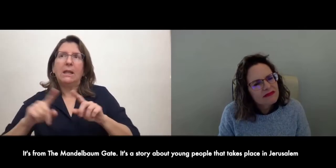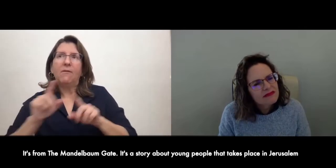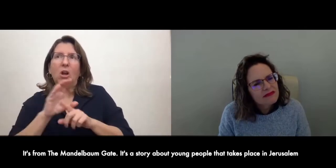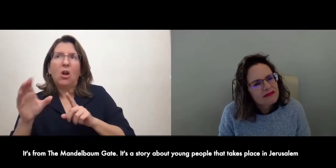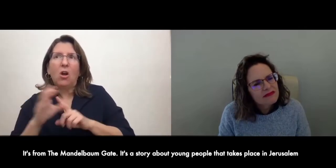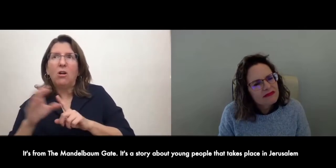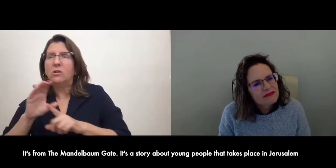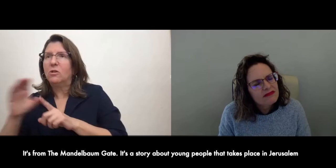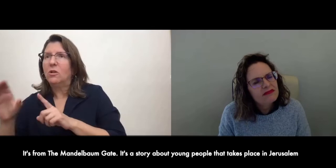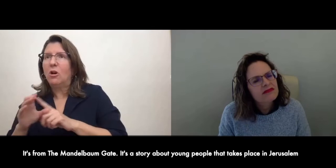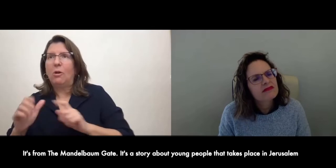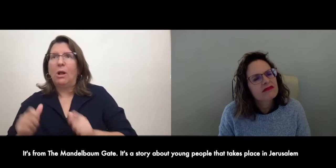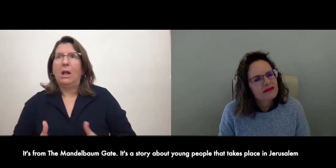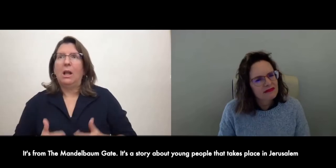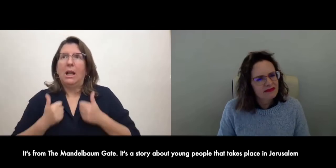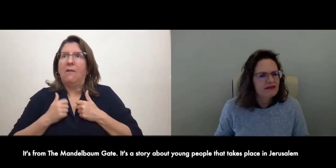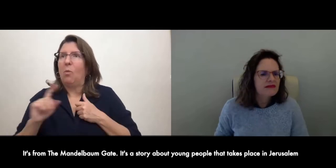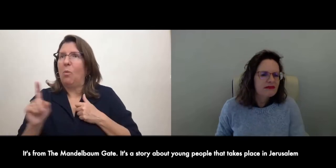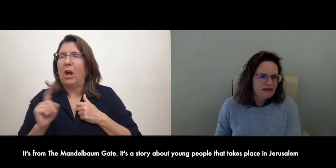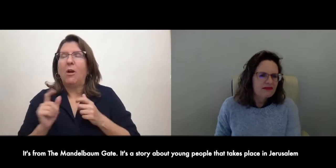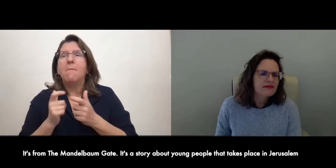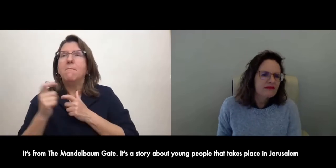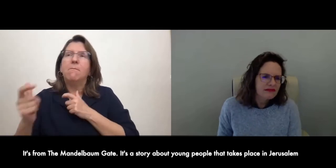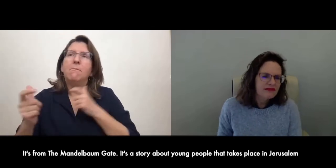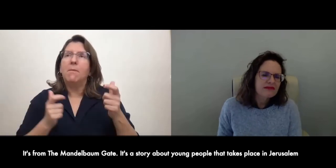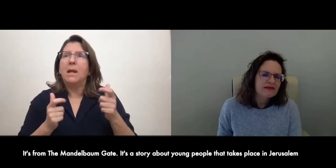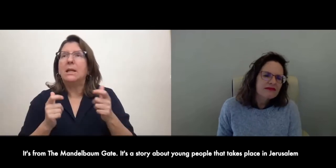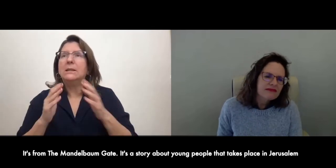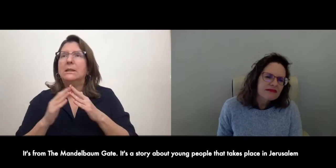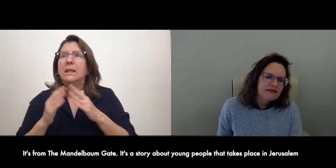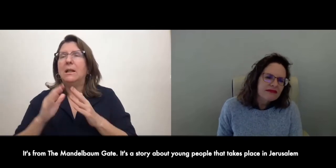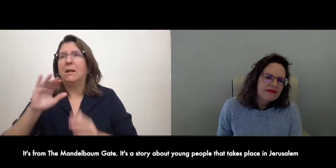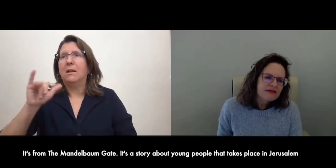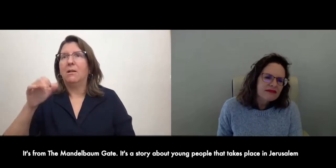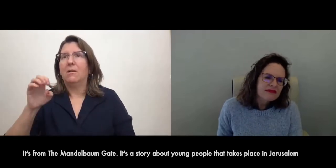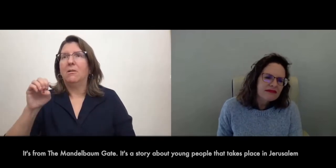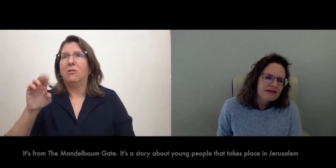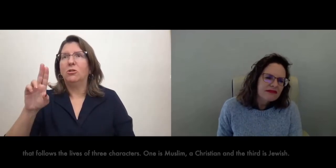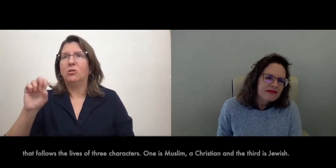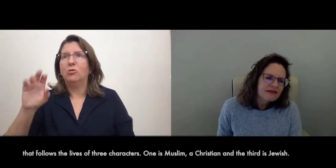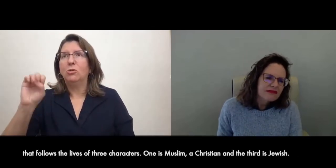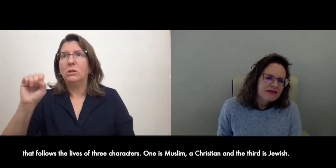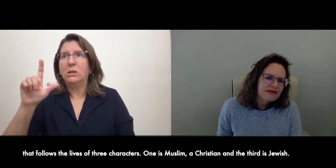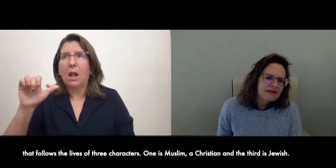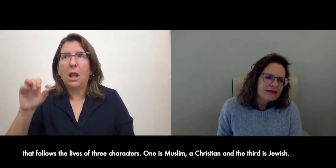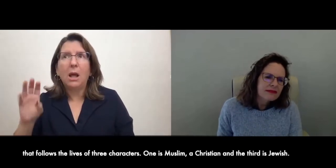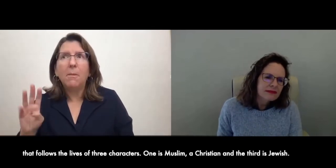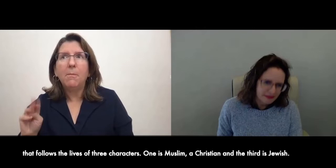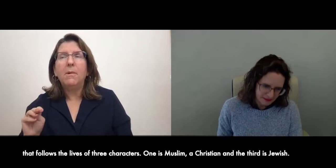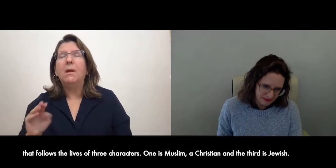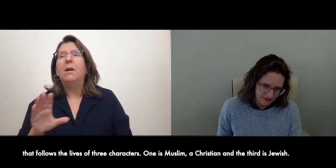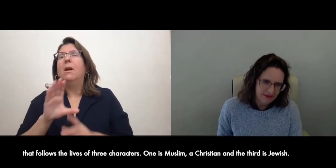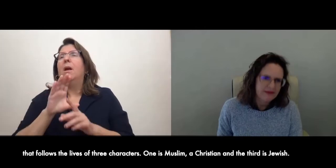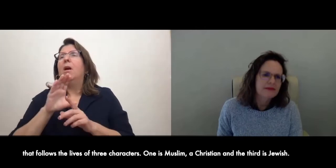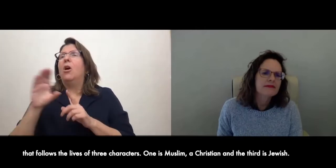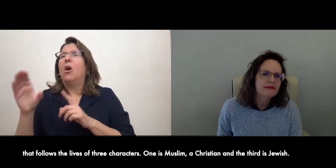It follows the lives of three characters. One is Muslim, one is Christian, and the third is Jewish.